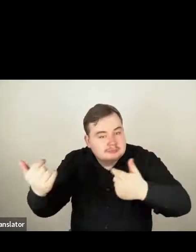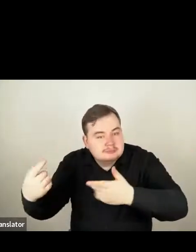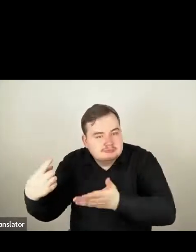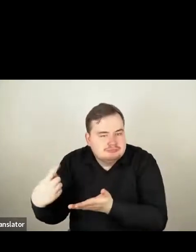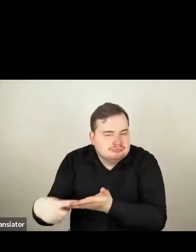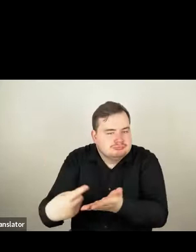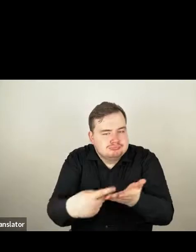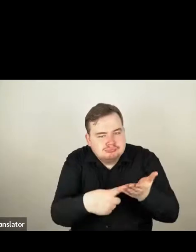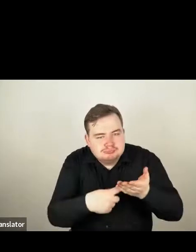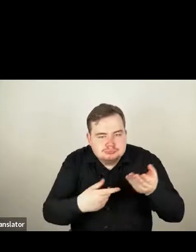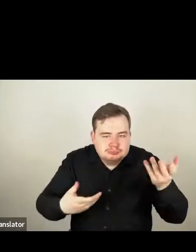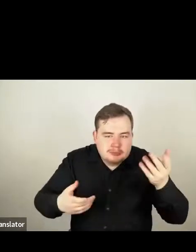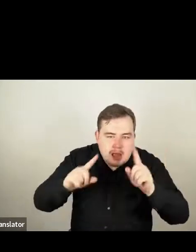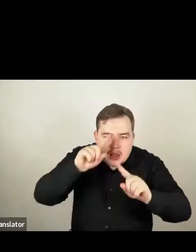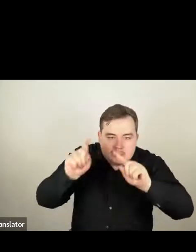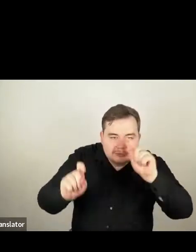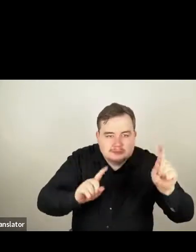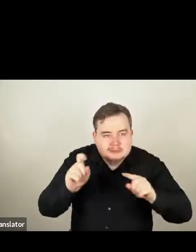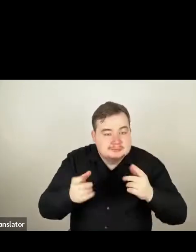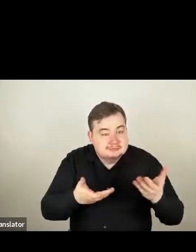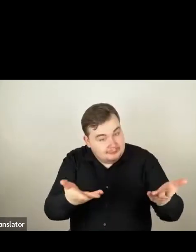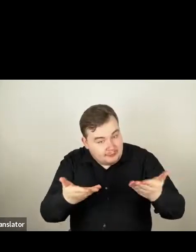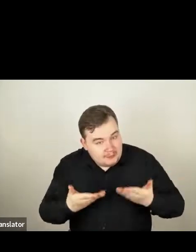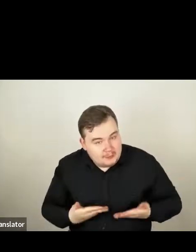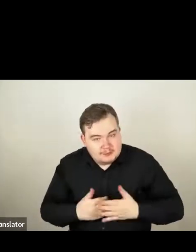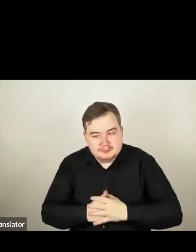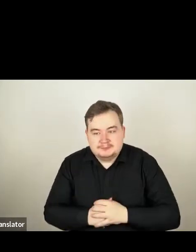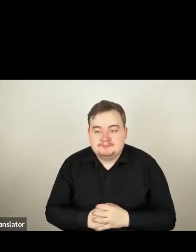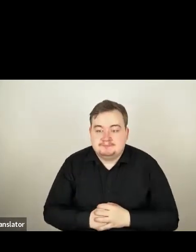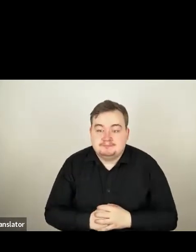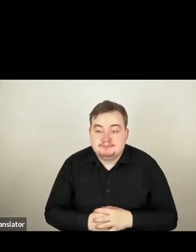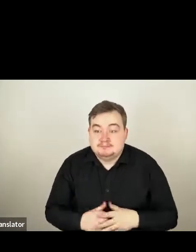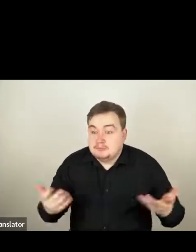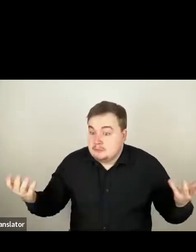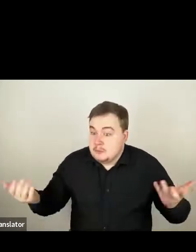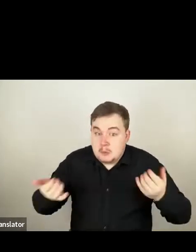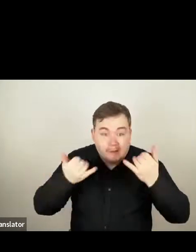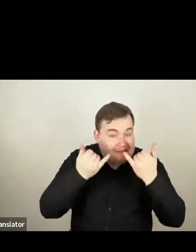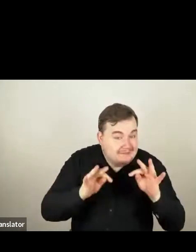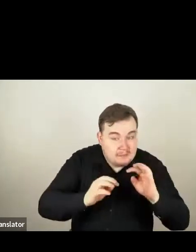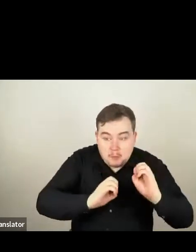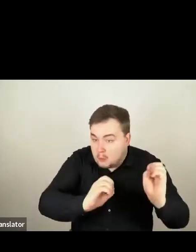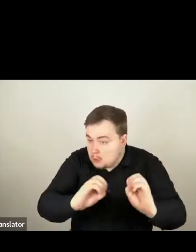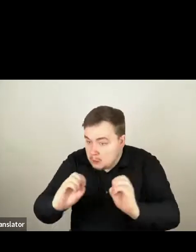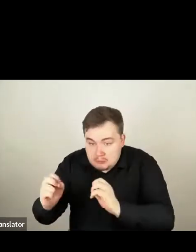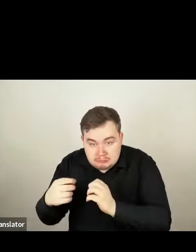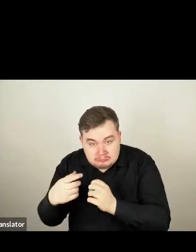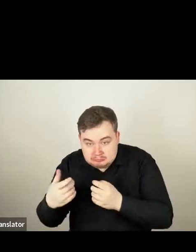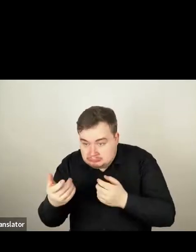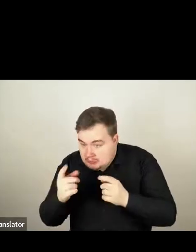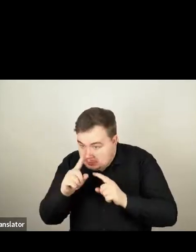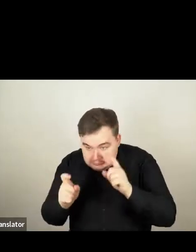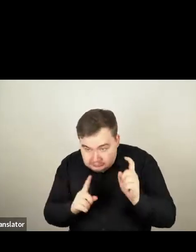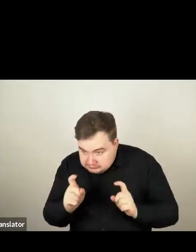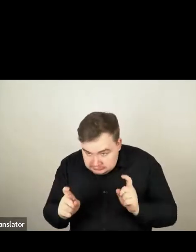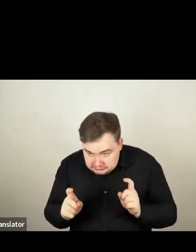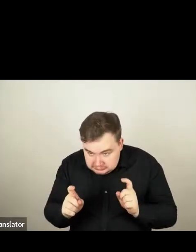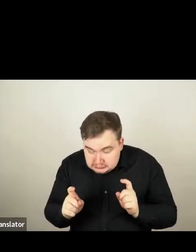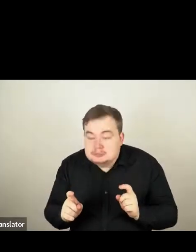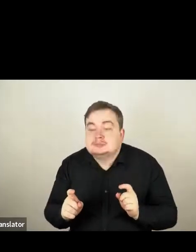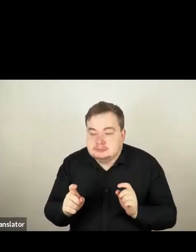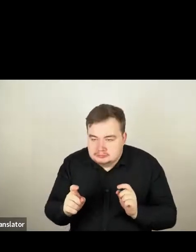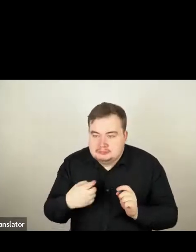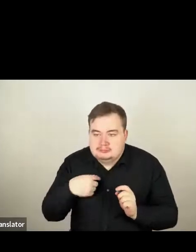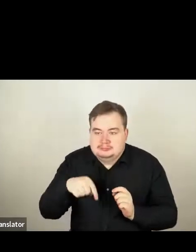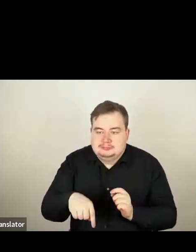guests. If this is not the case, I would turn back to my dear Sasha,